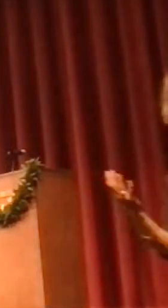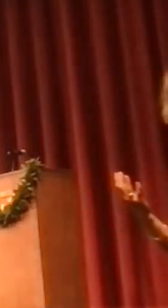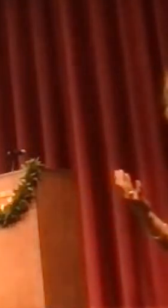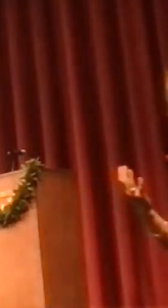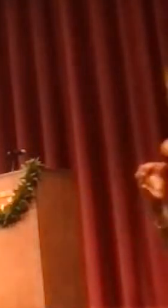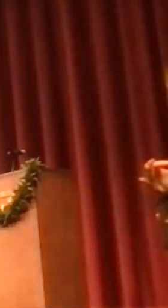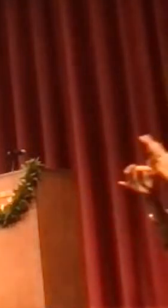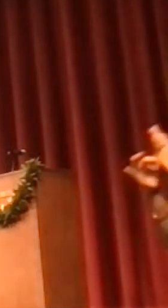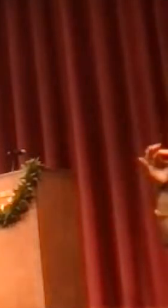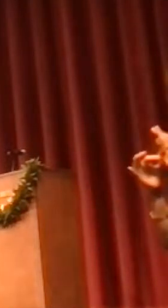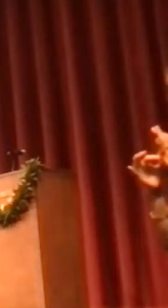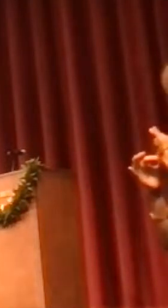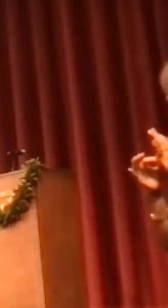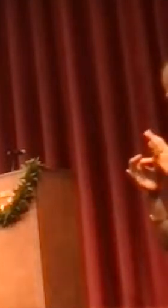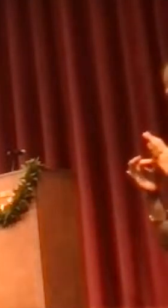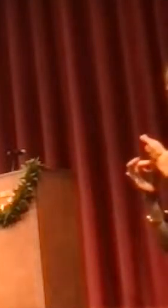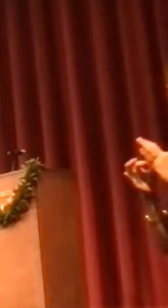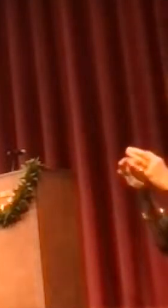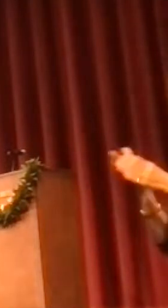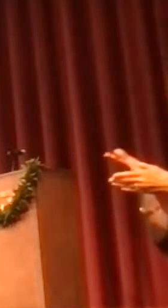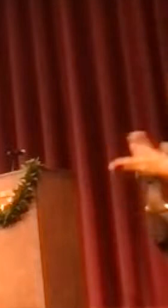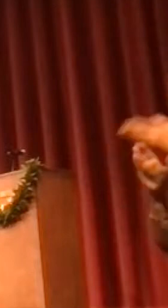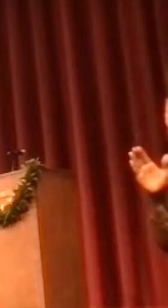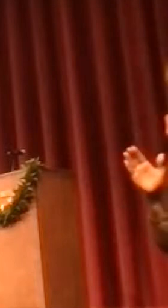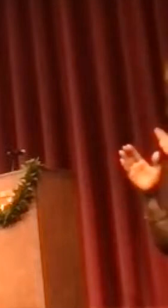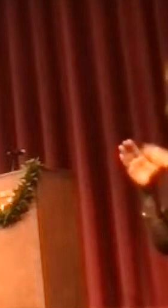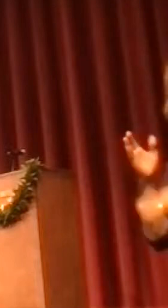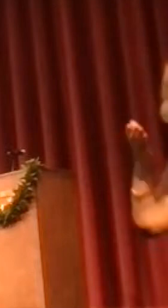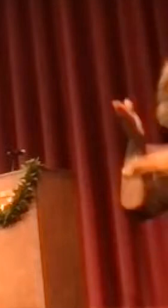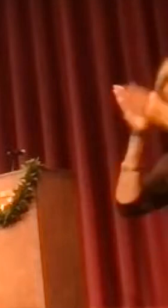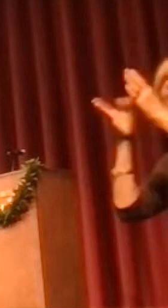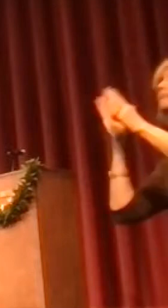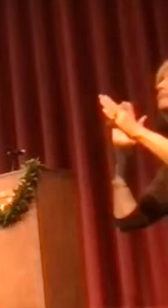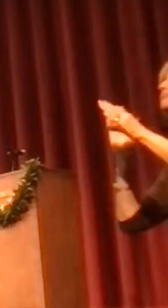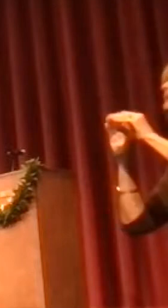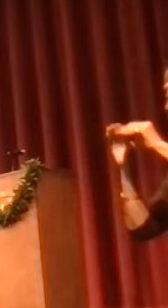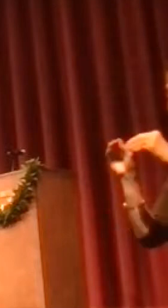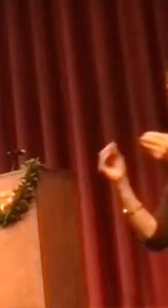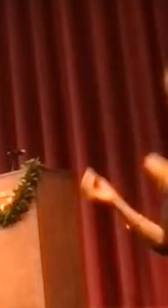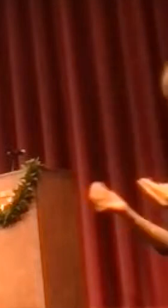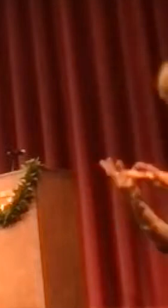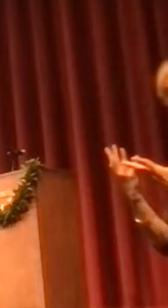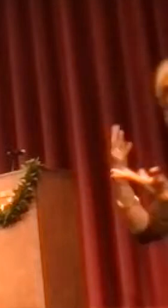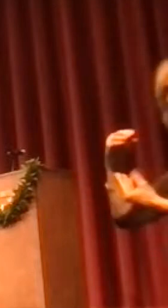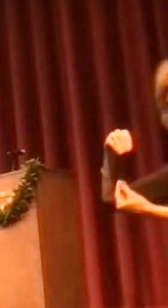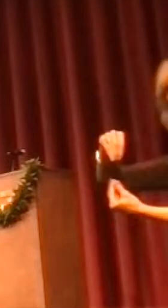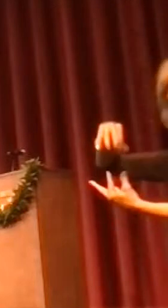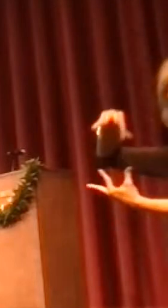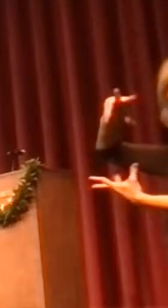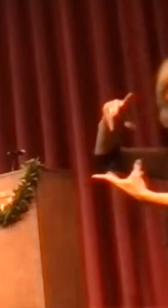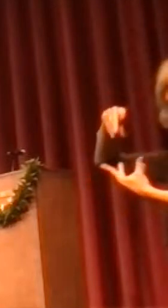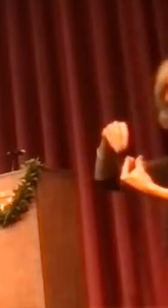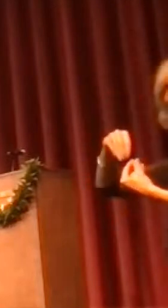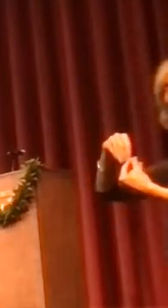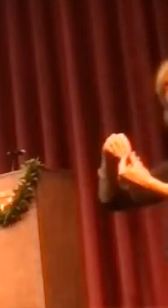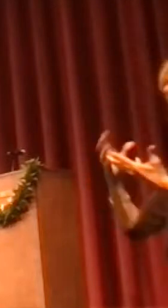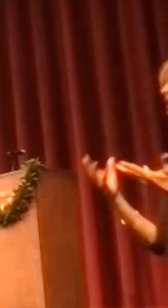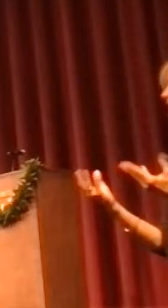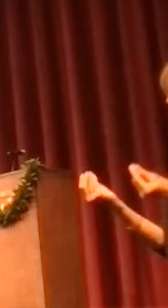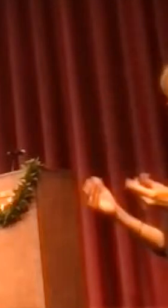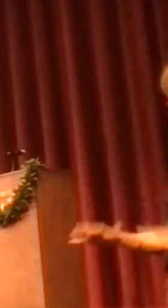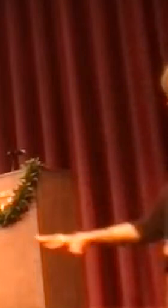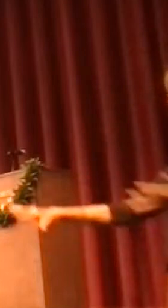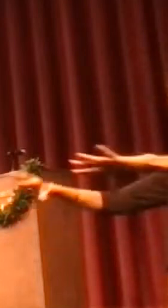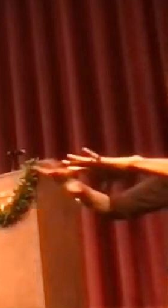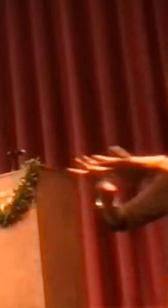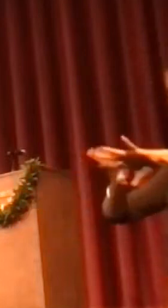The connection to our akua, our deities who manifest themselves and embody this land